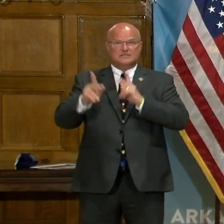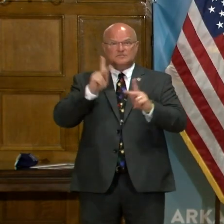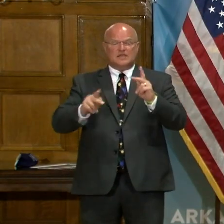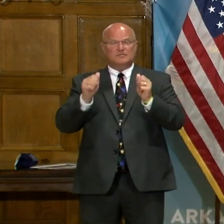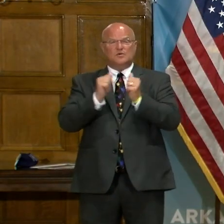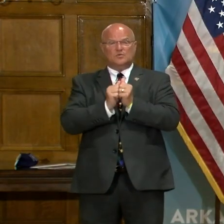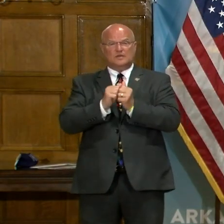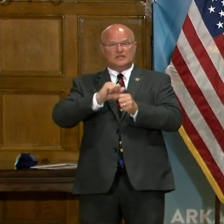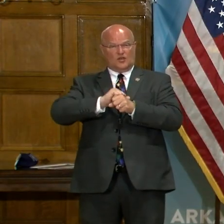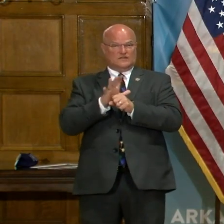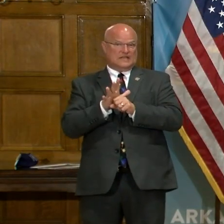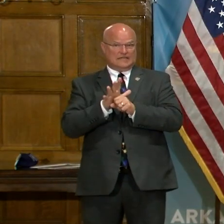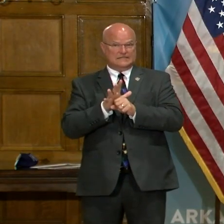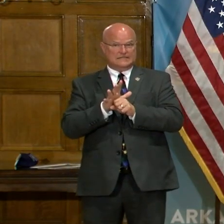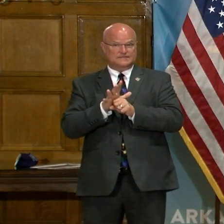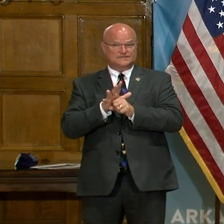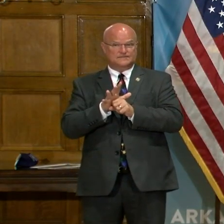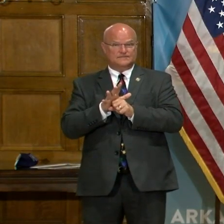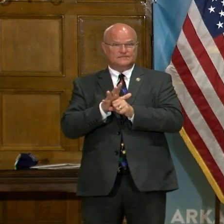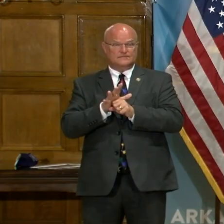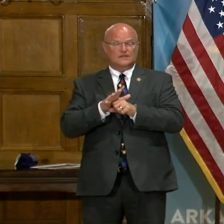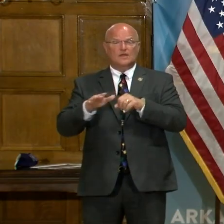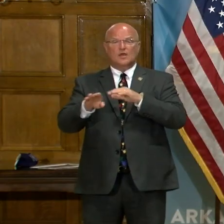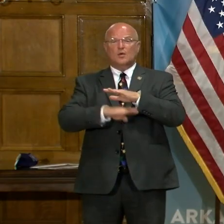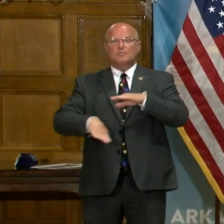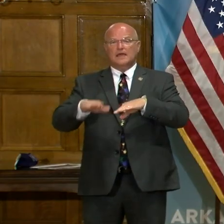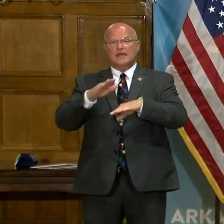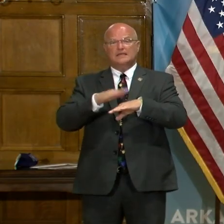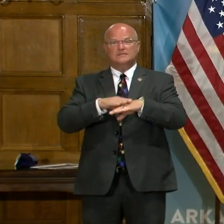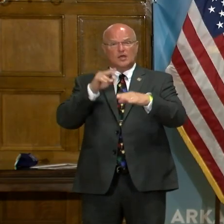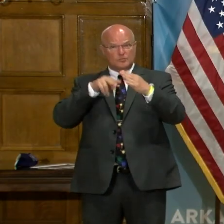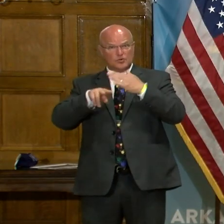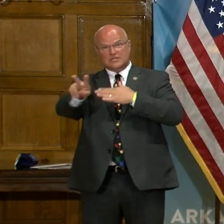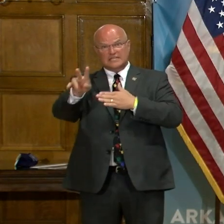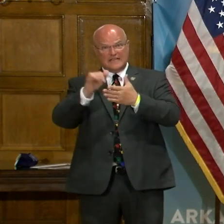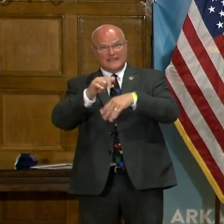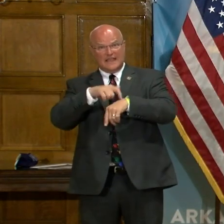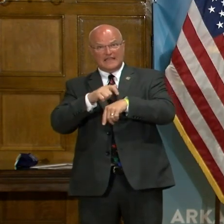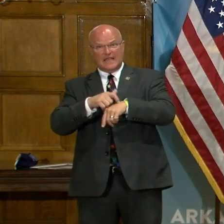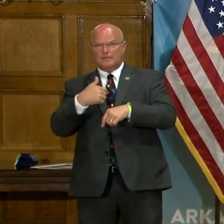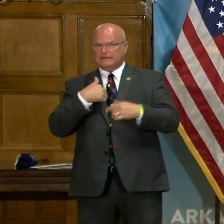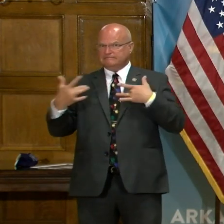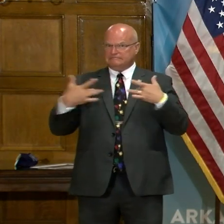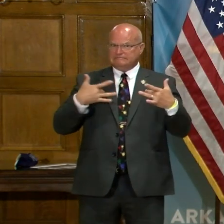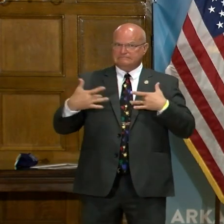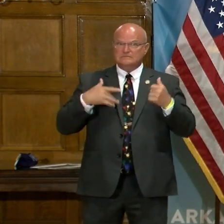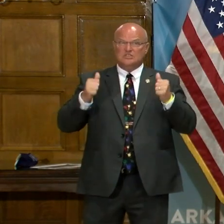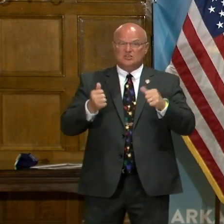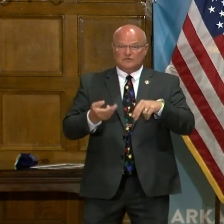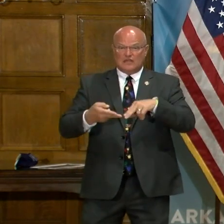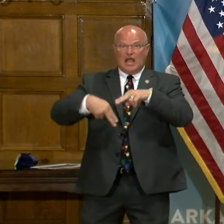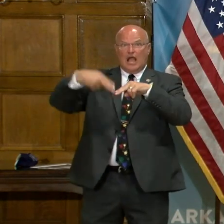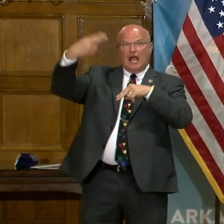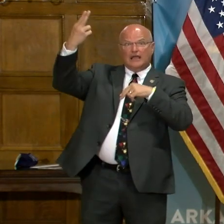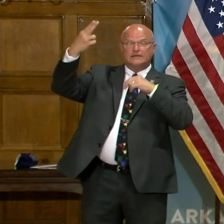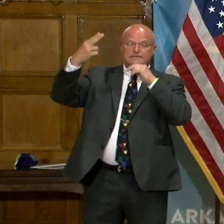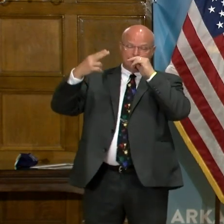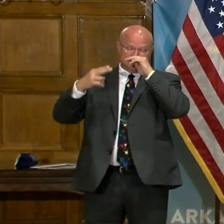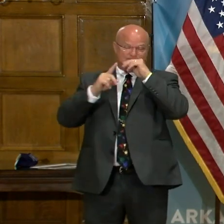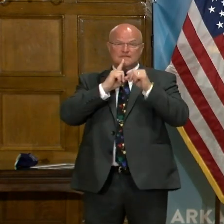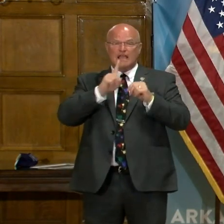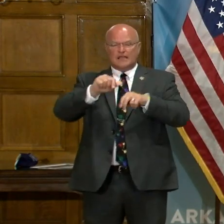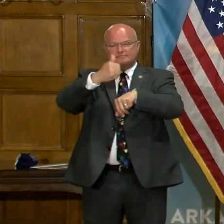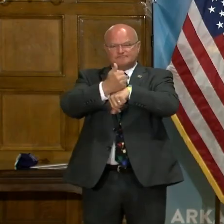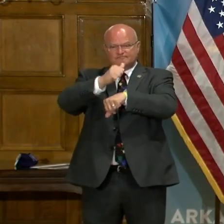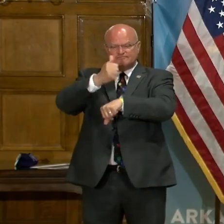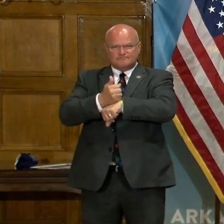with COVID-19. Based on predictions at that time, I was concerned that it could be even higher, and we actually put